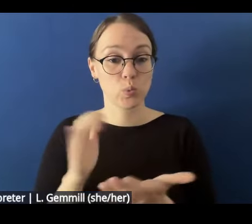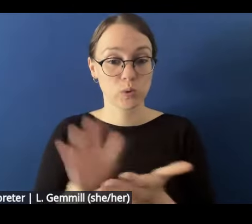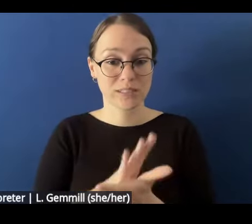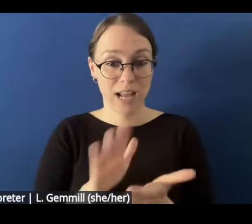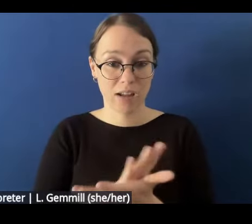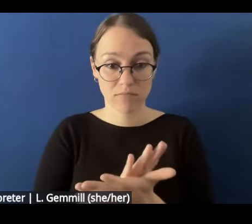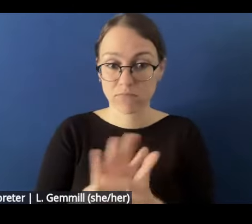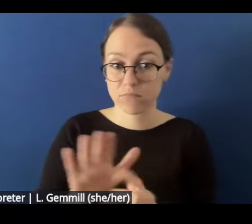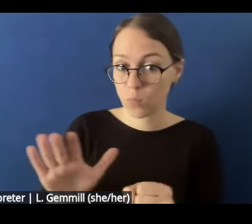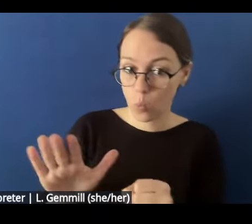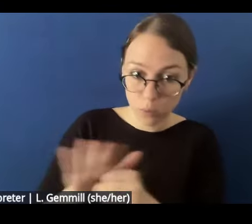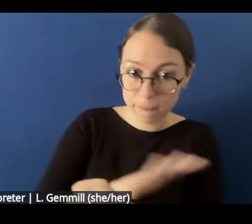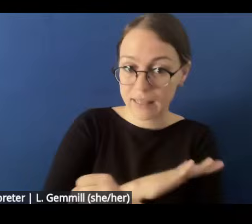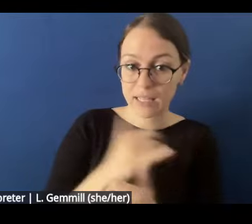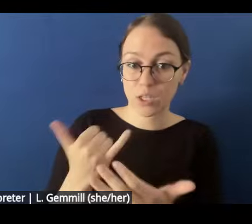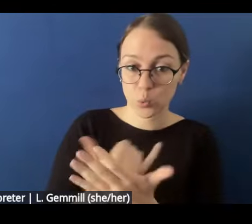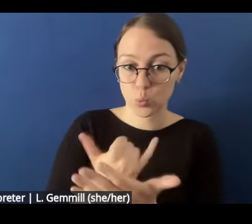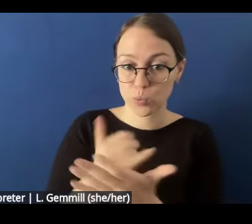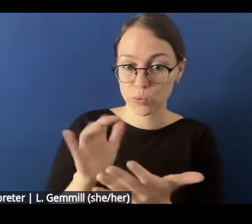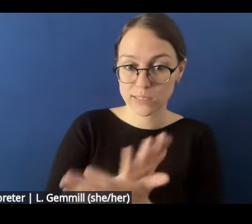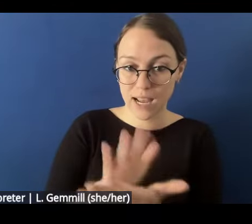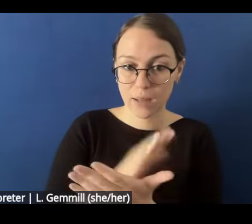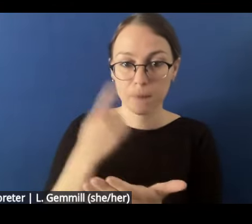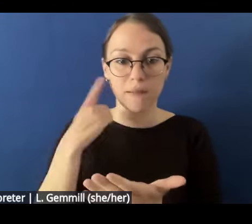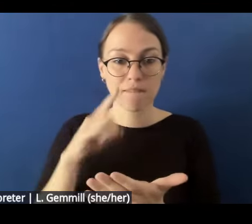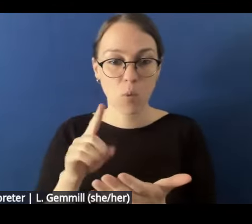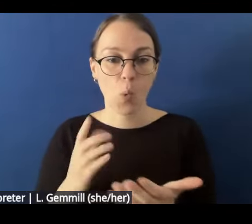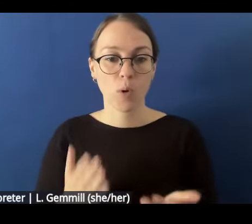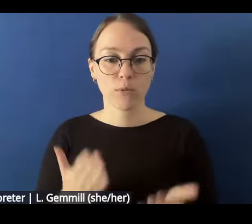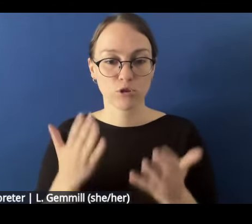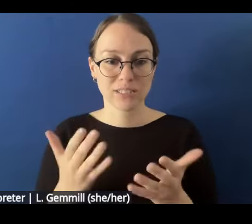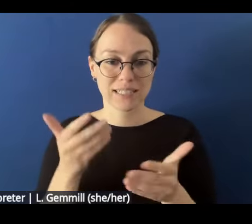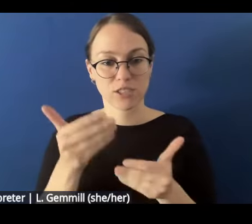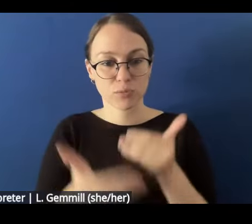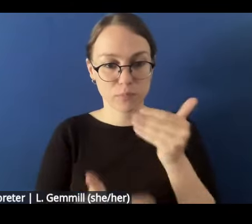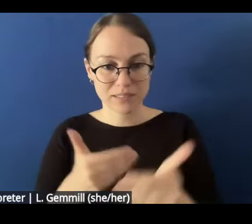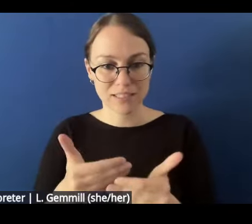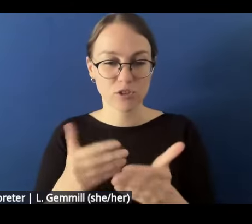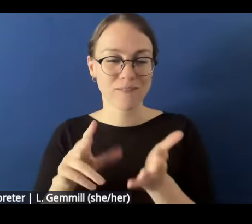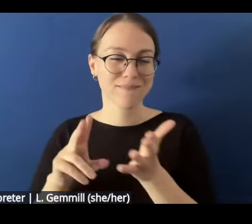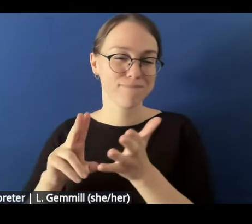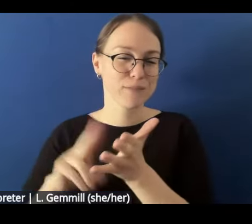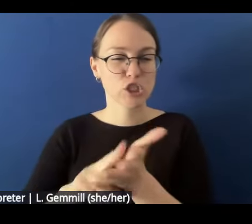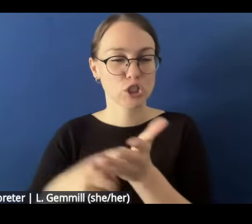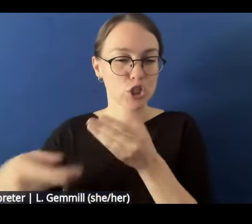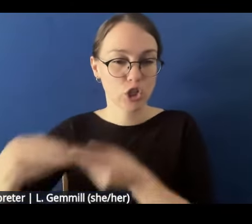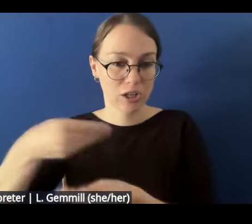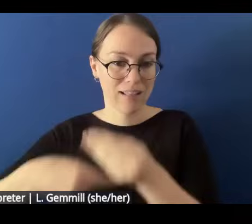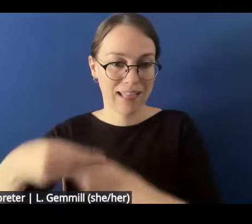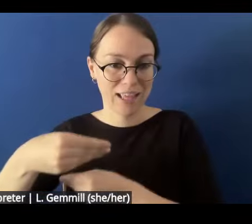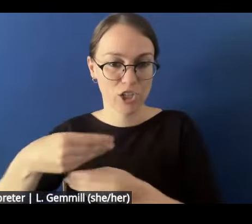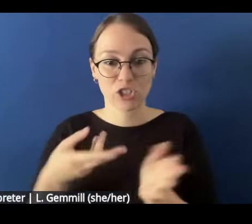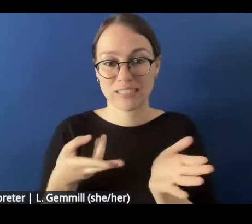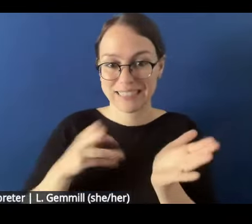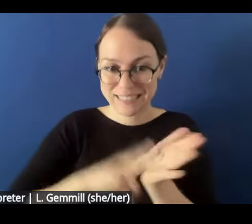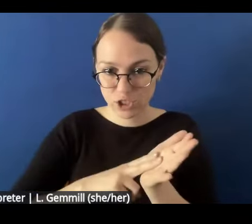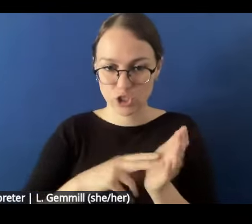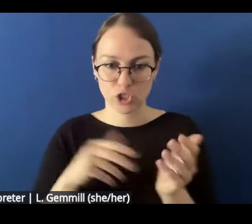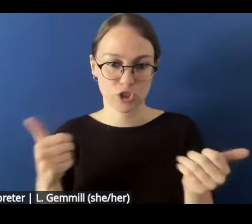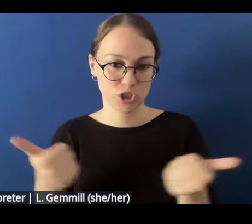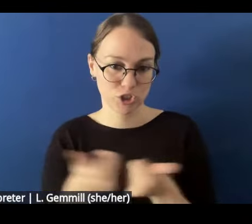the proposed procedure for circulator signature challenges. And Mr. Acting Director, would